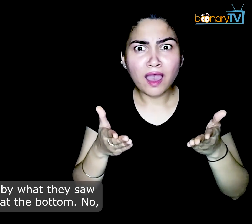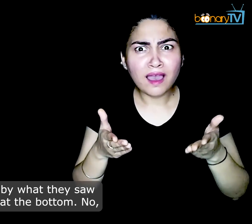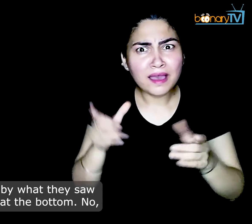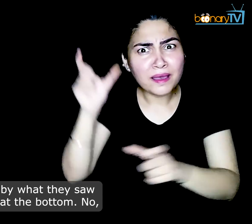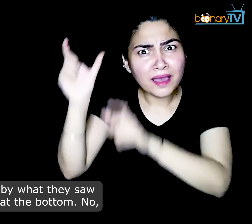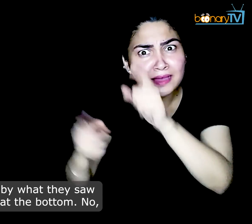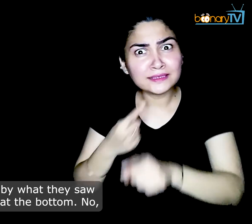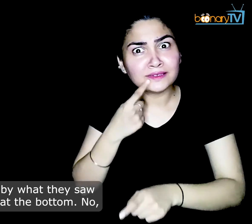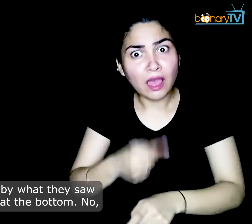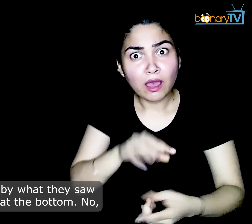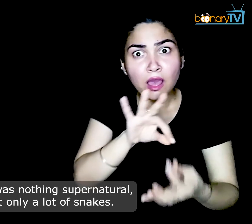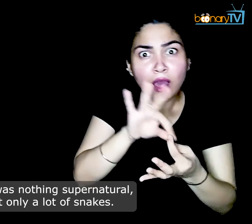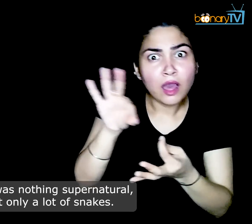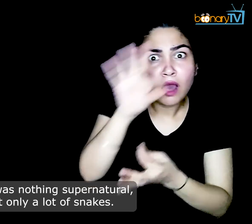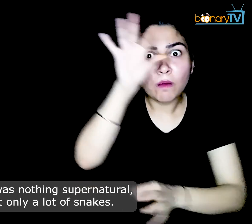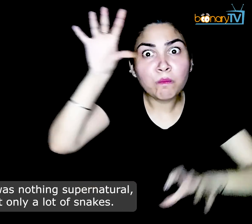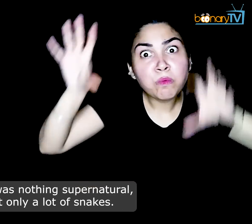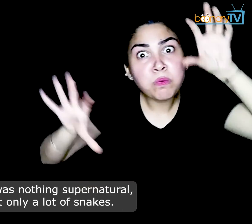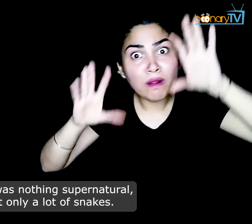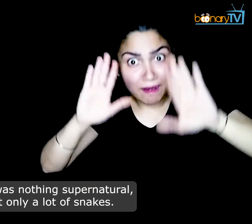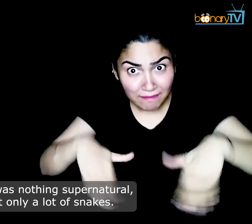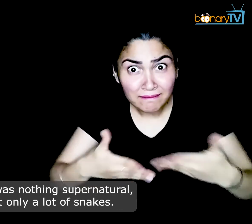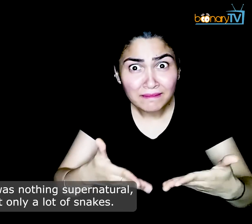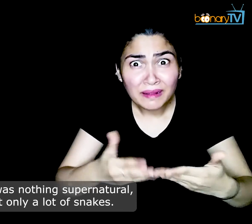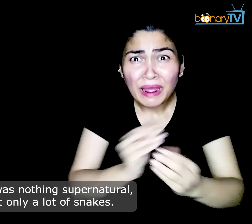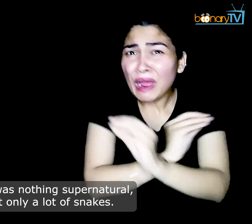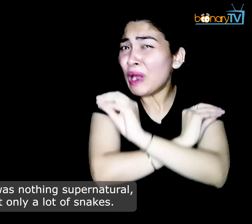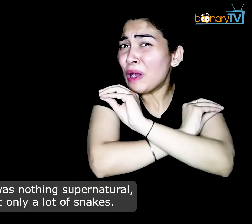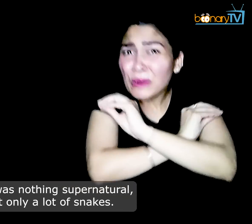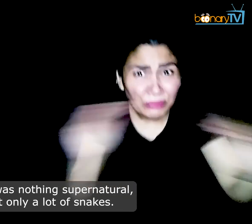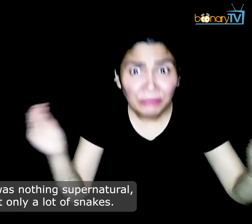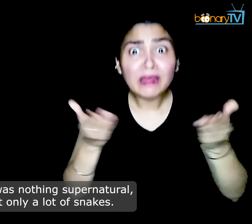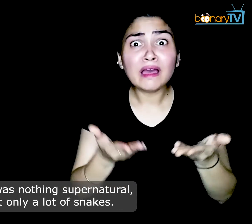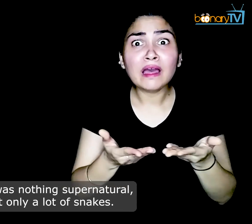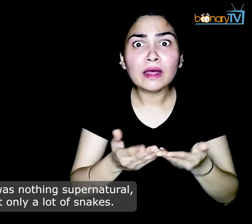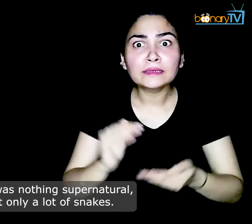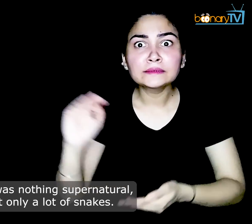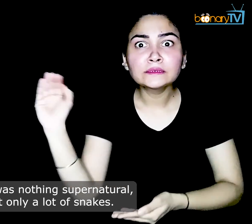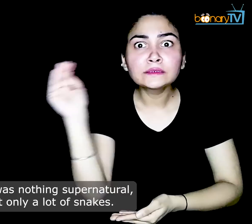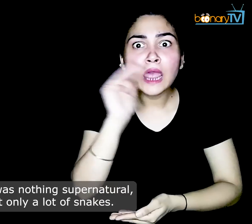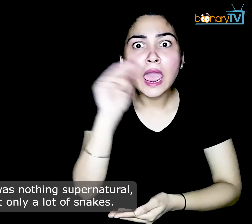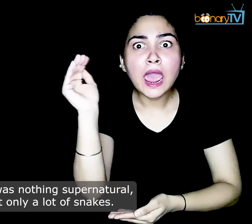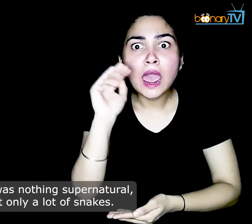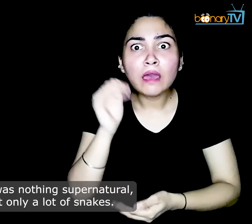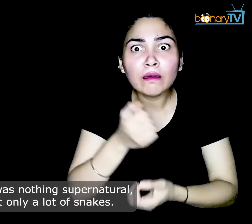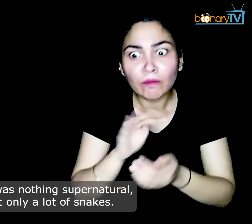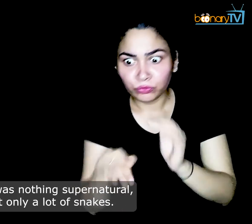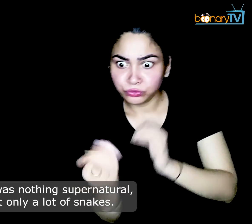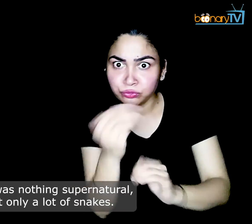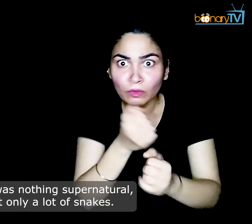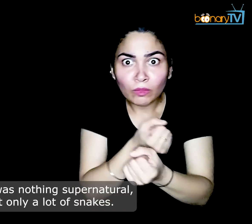No, there was nothing supernatural, but only a lot of snakes.